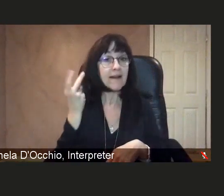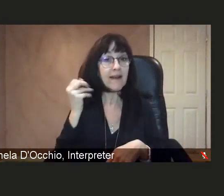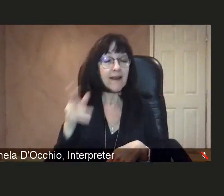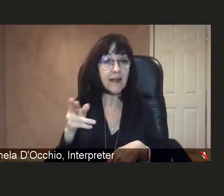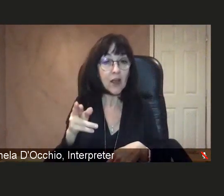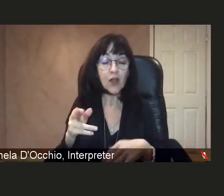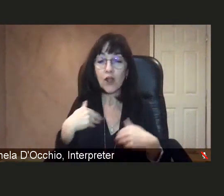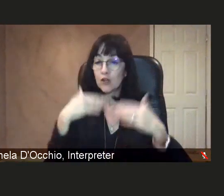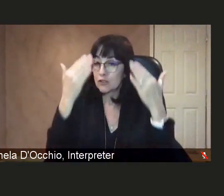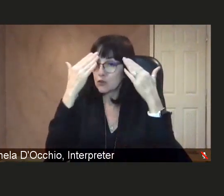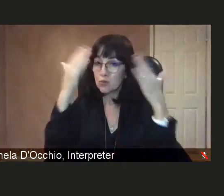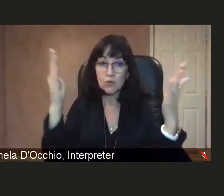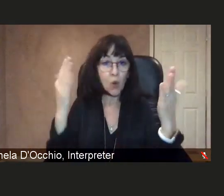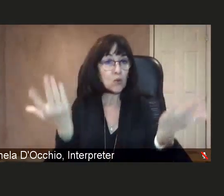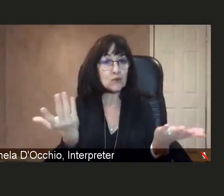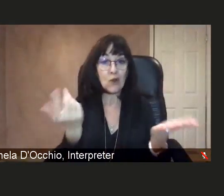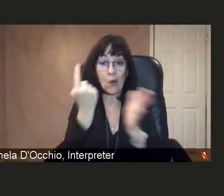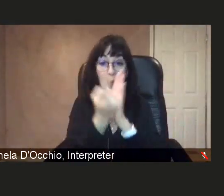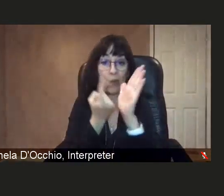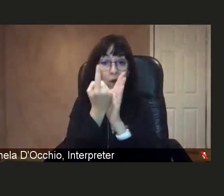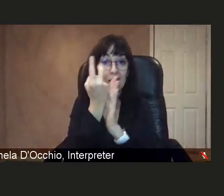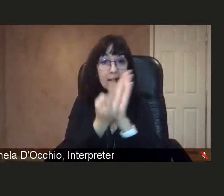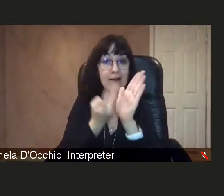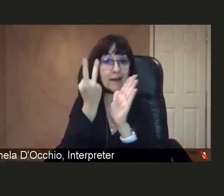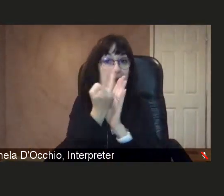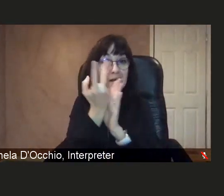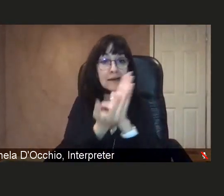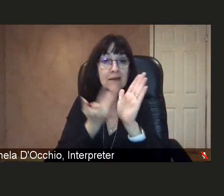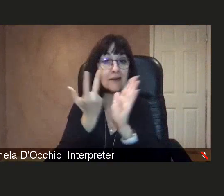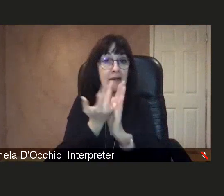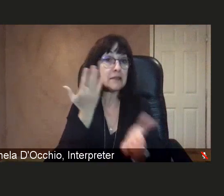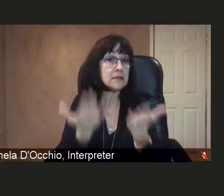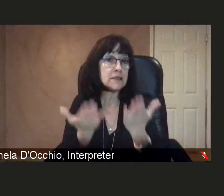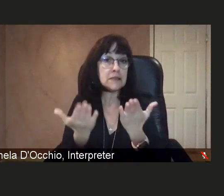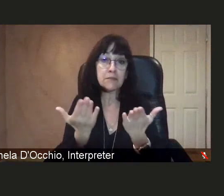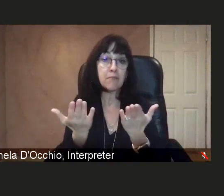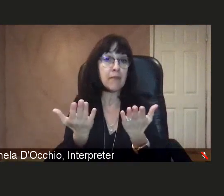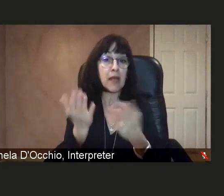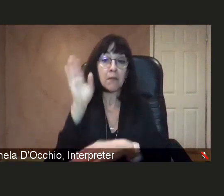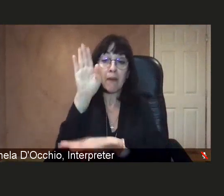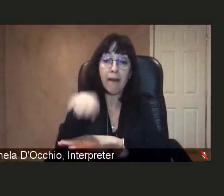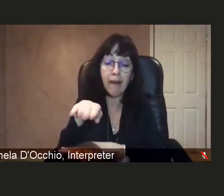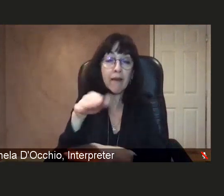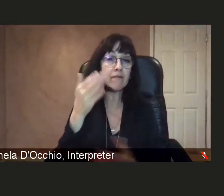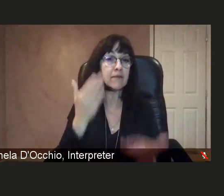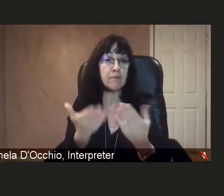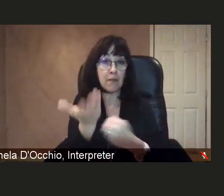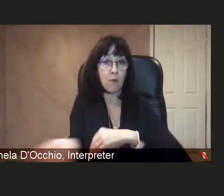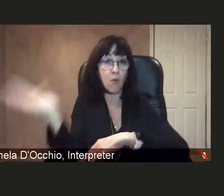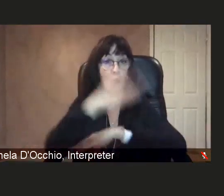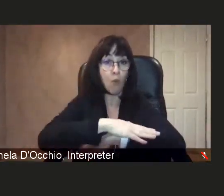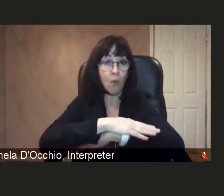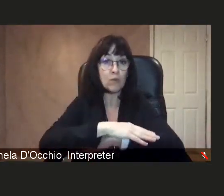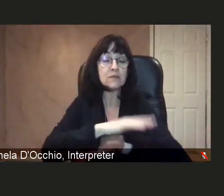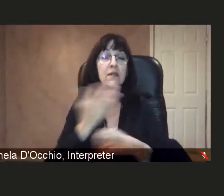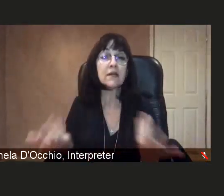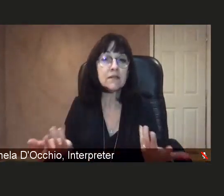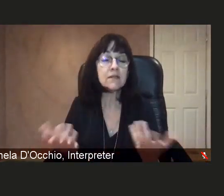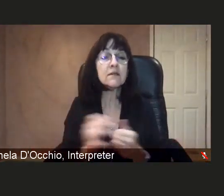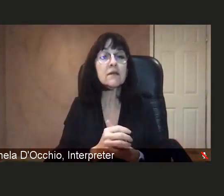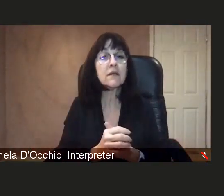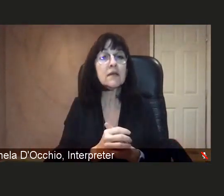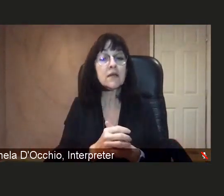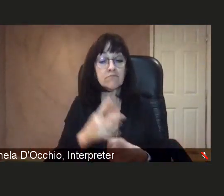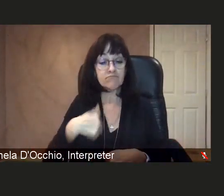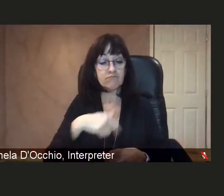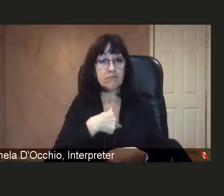hours to half a day or a day. But what I do recommend, at least for us in the hospital, is that if you have